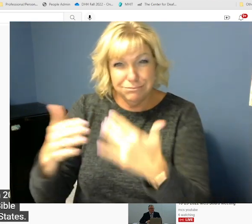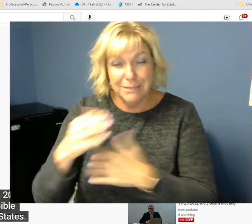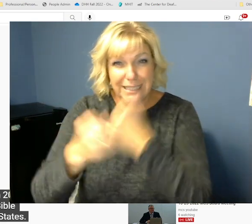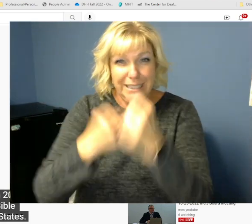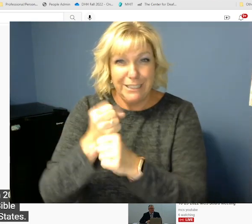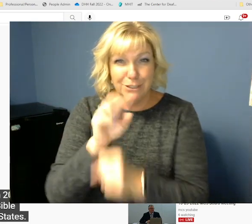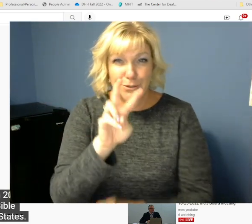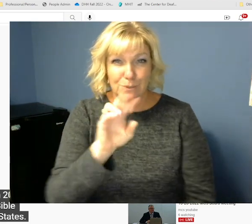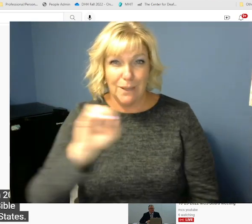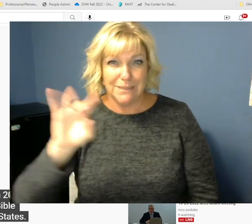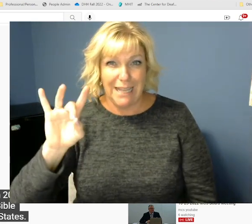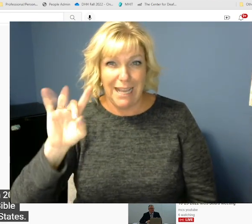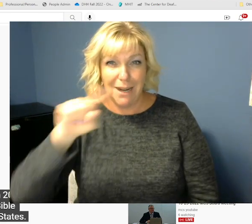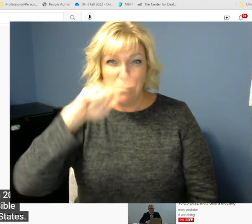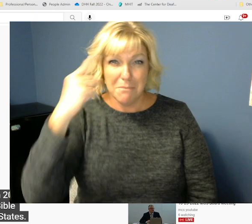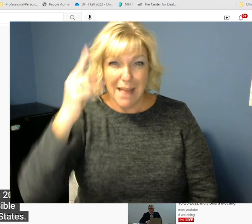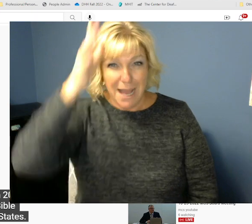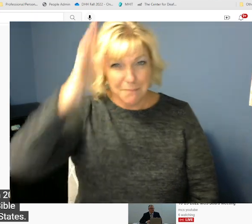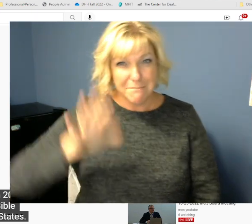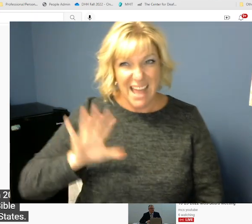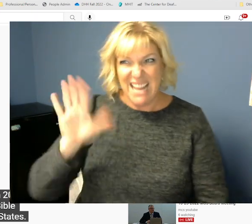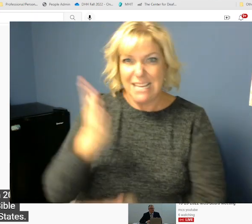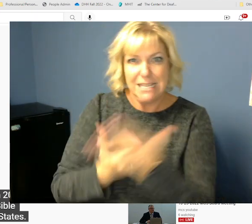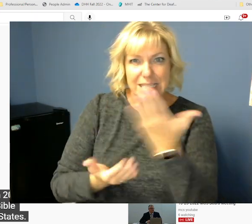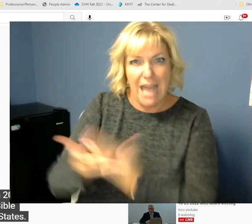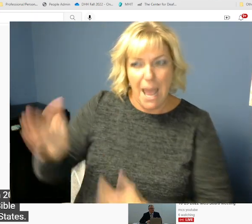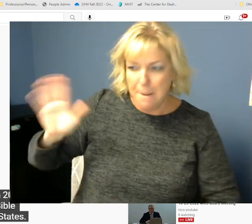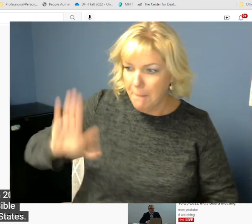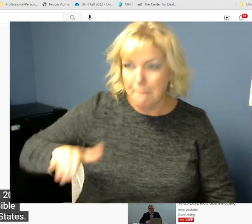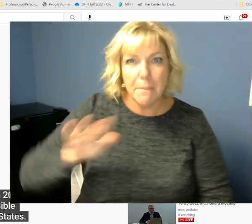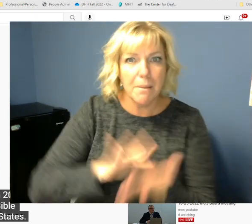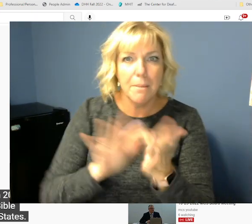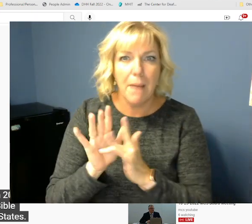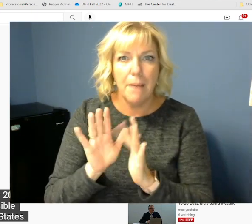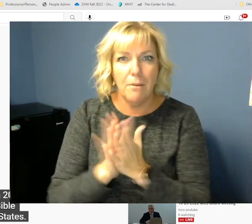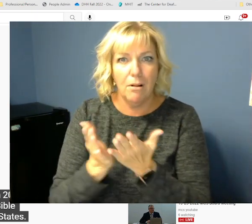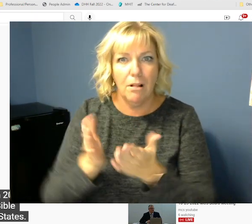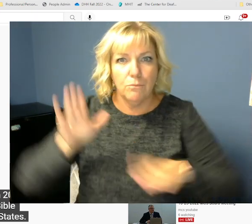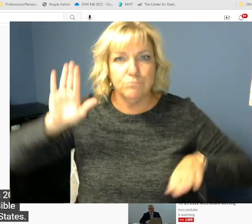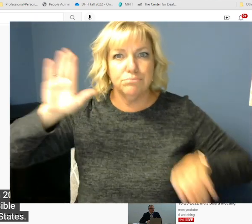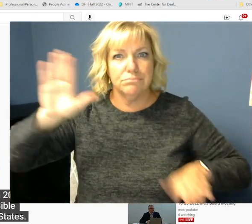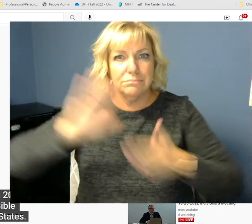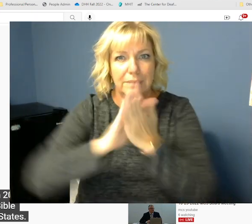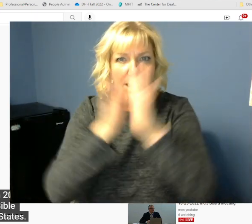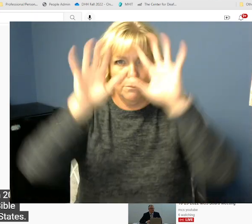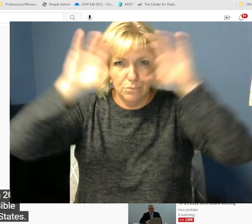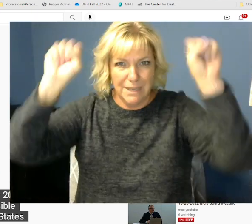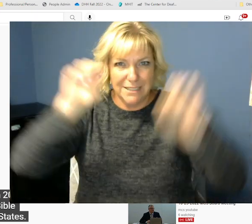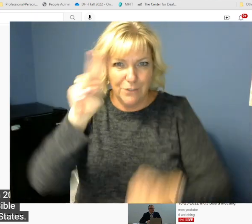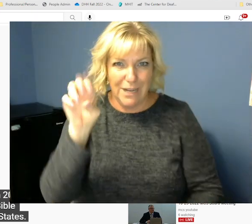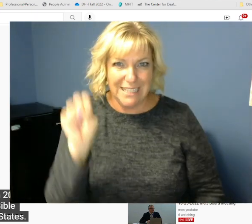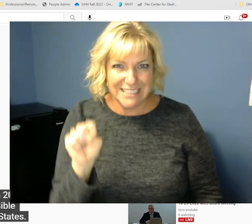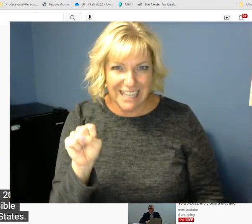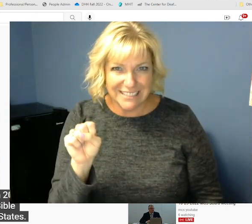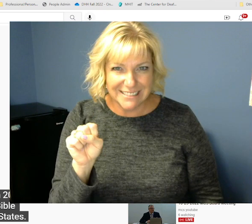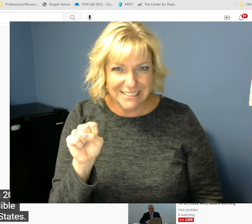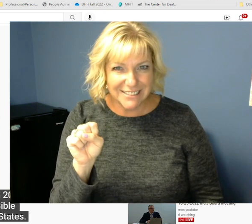2008, a black man put his hand on that Bible and became president of the United States. That's some pretty